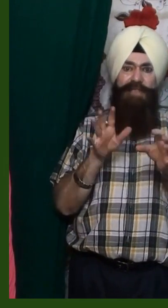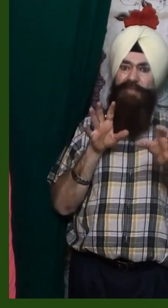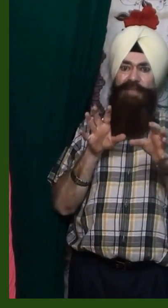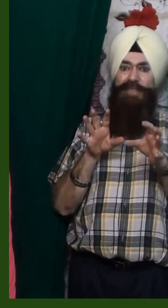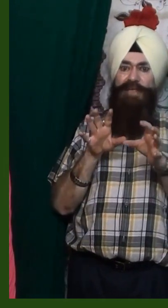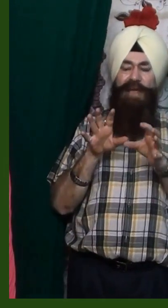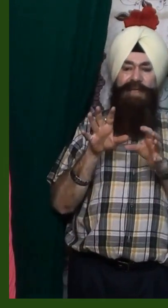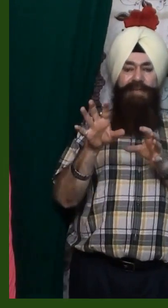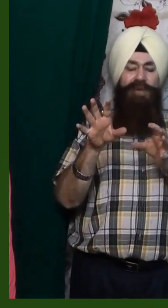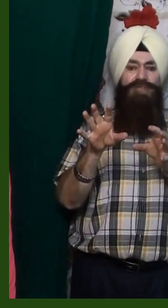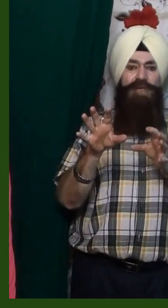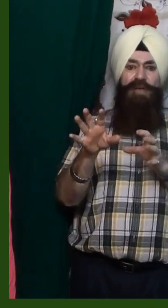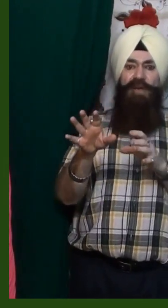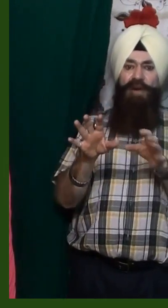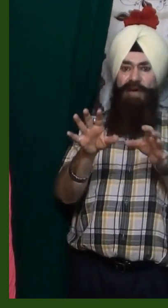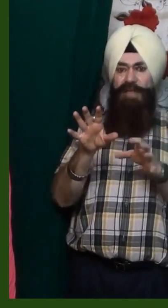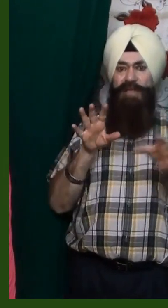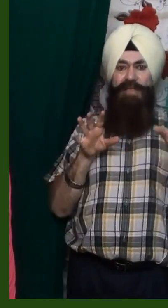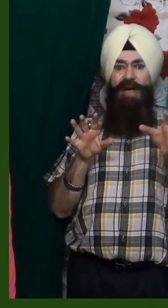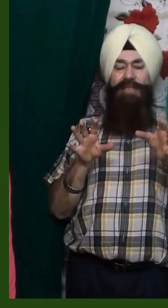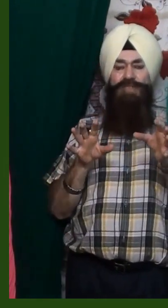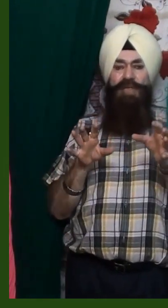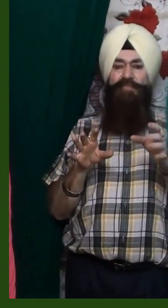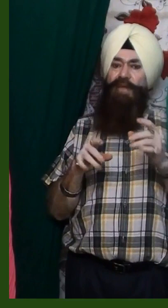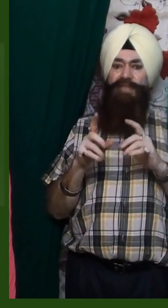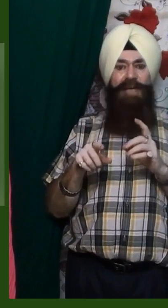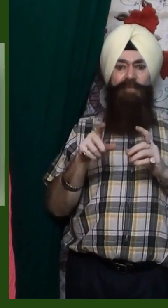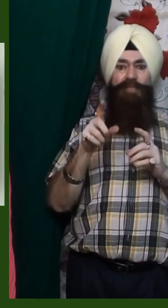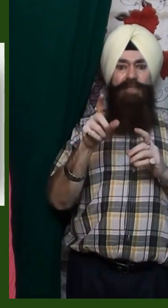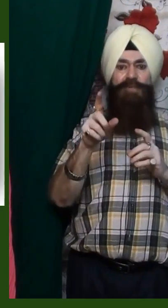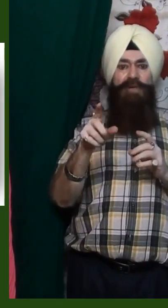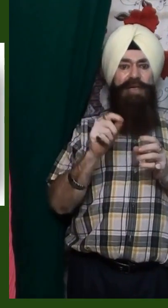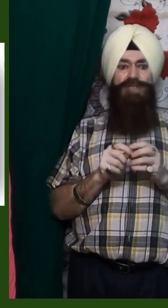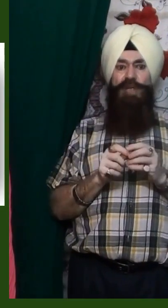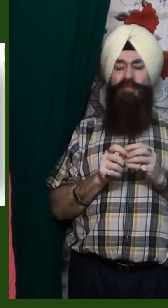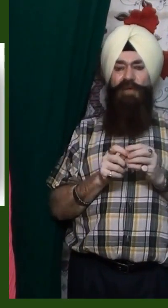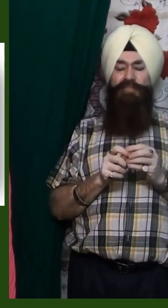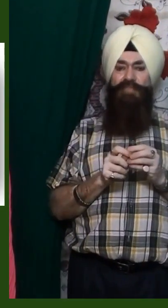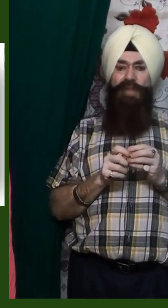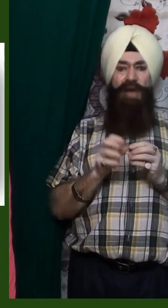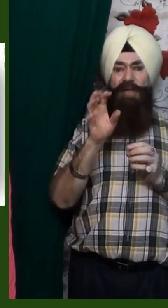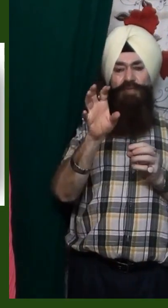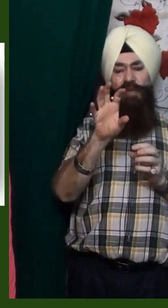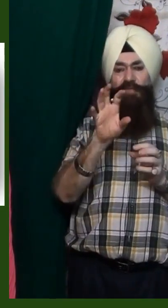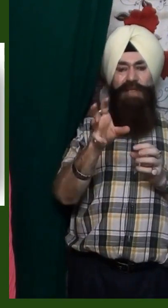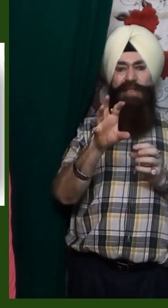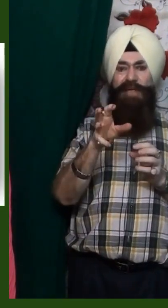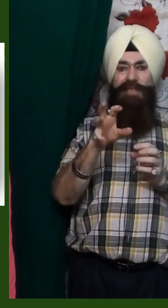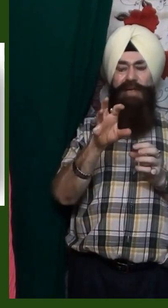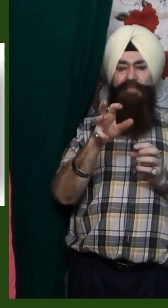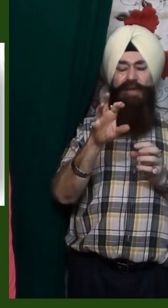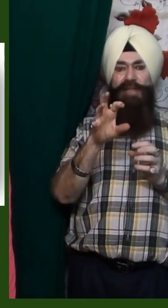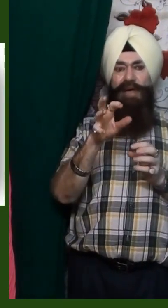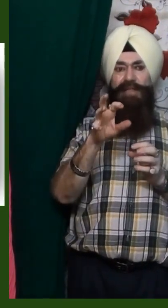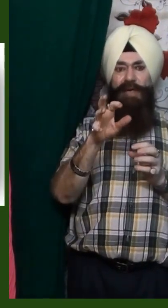is such that, which is in acceleration or in retardation, that will be the non-inertial frame. And you will feel